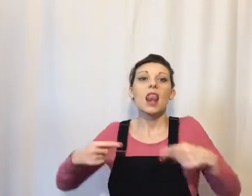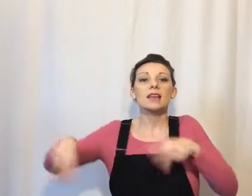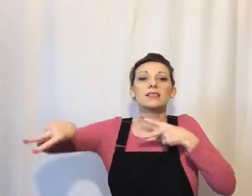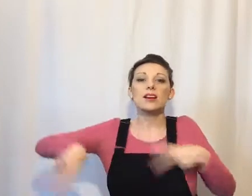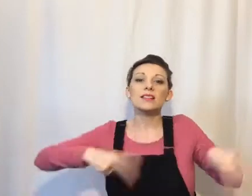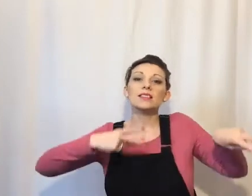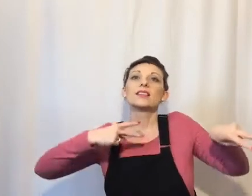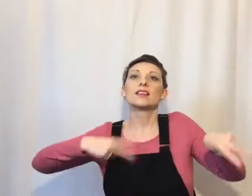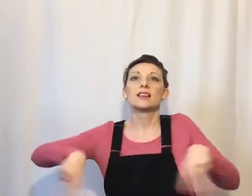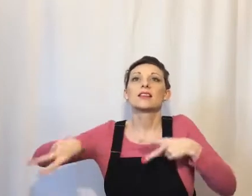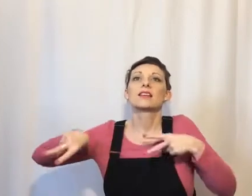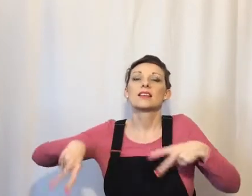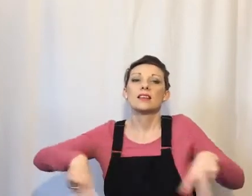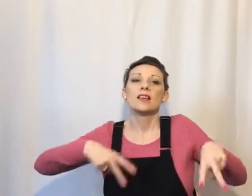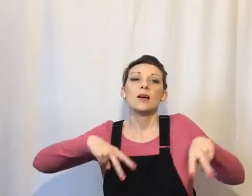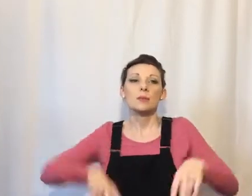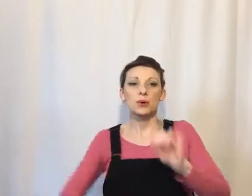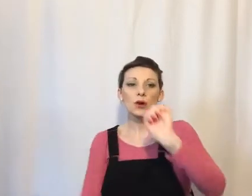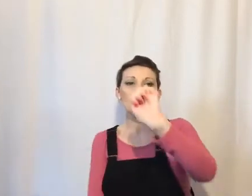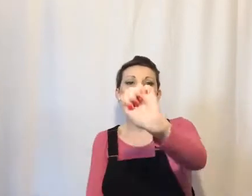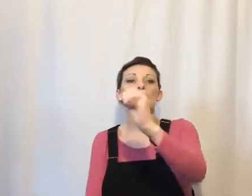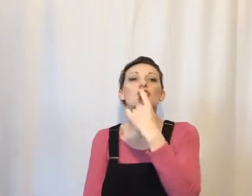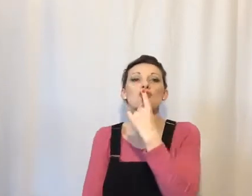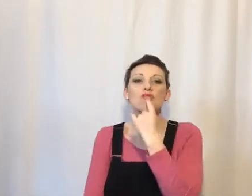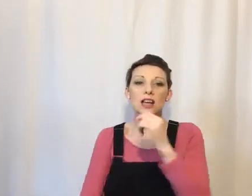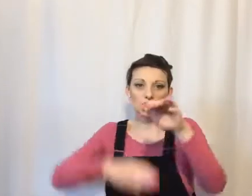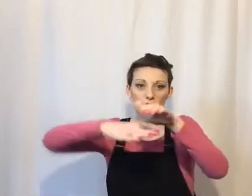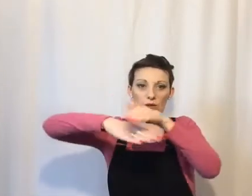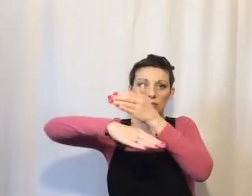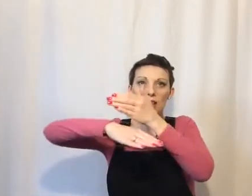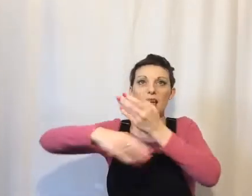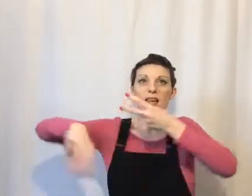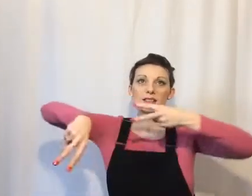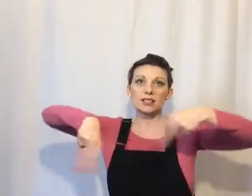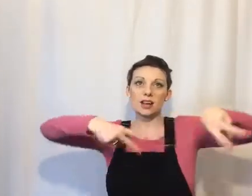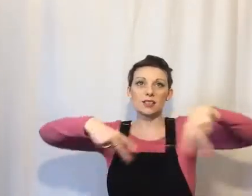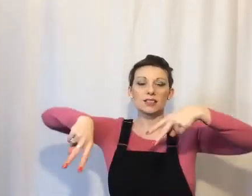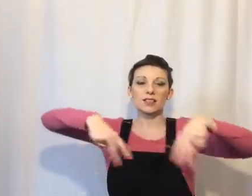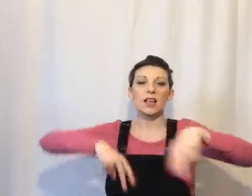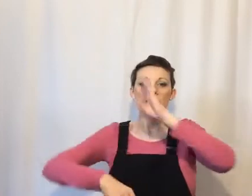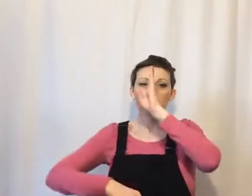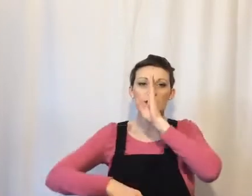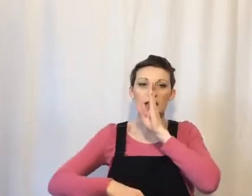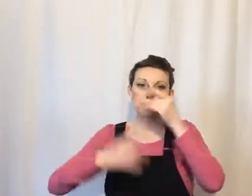Let's dance. Put on your red shoes. Dance. Sad